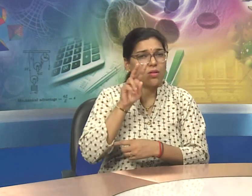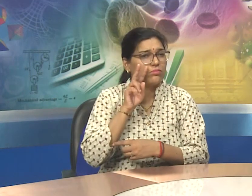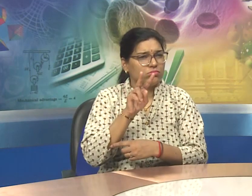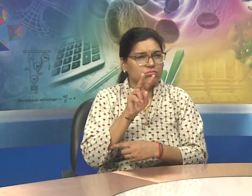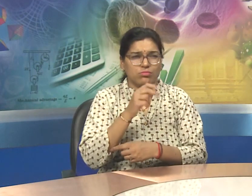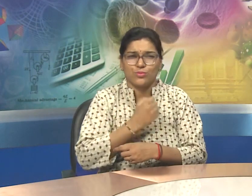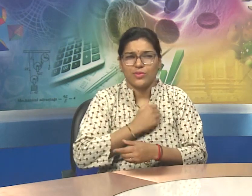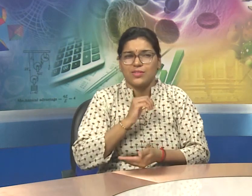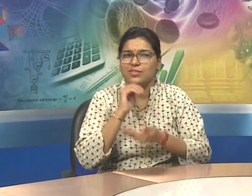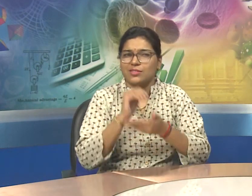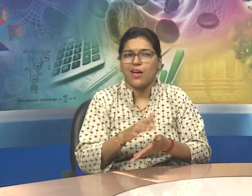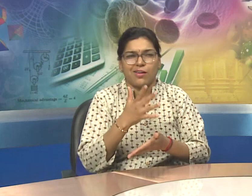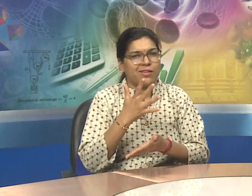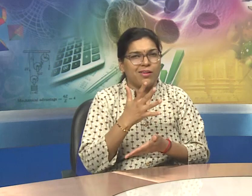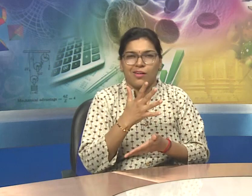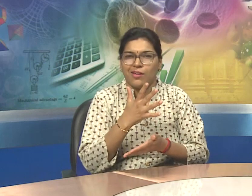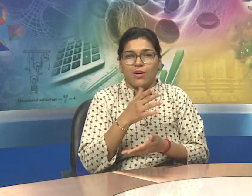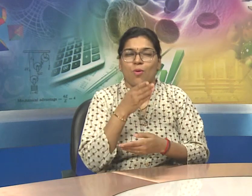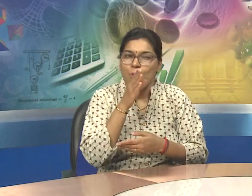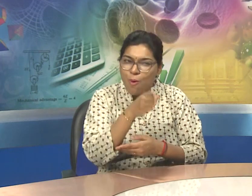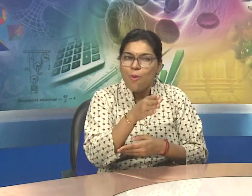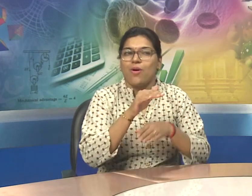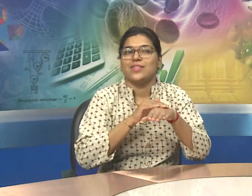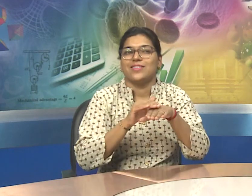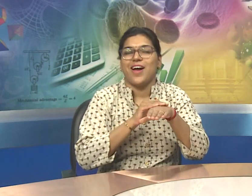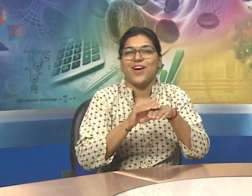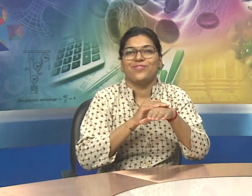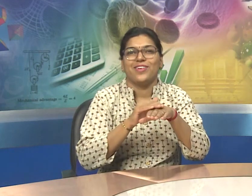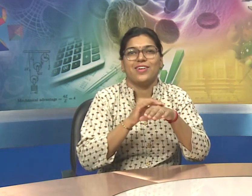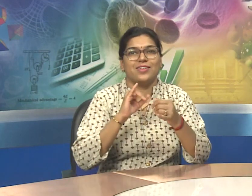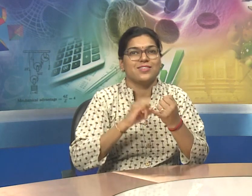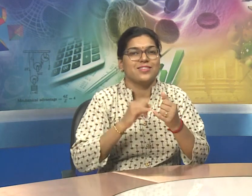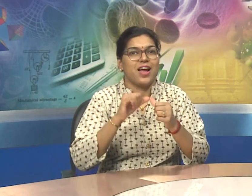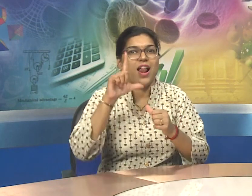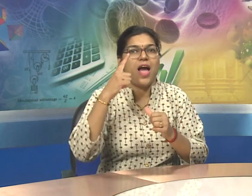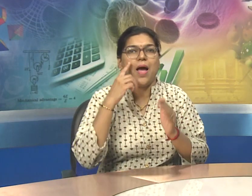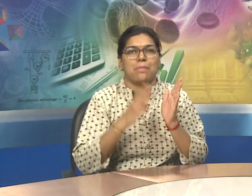The old man saw that it wasn't his own son Gopal,